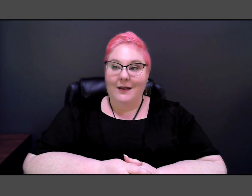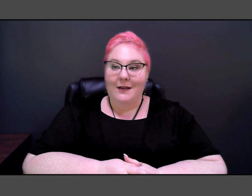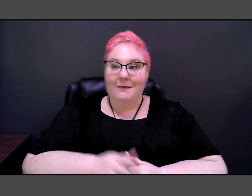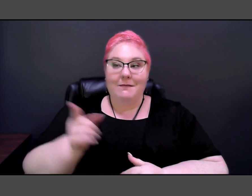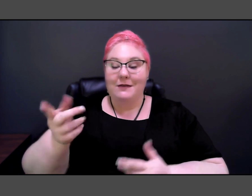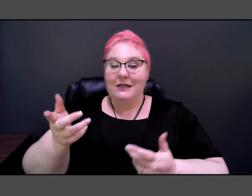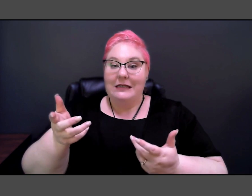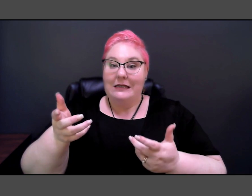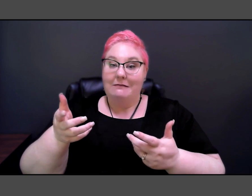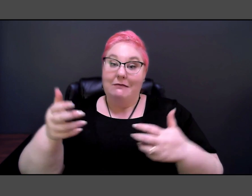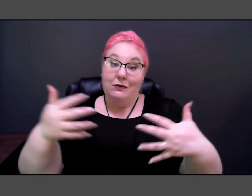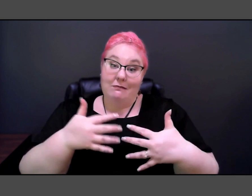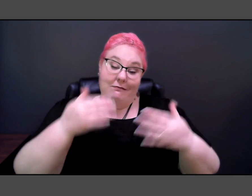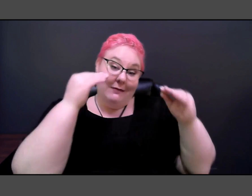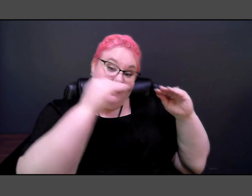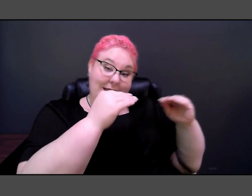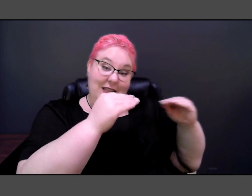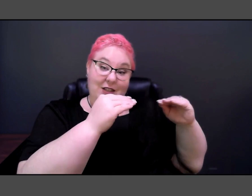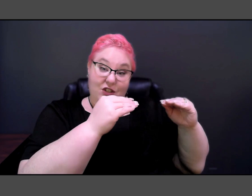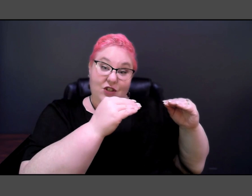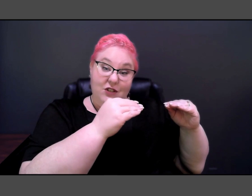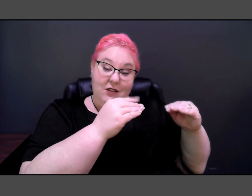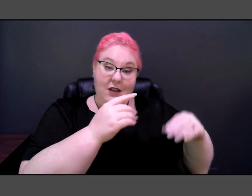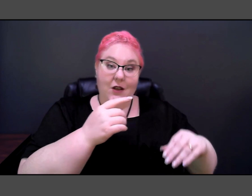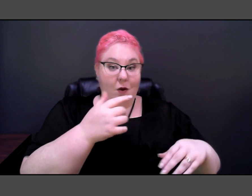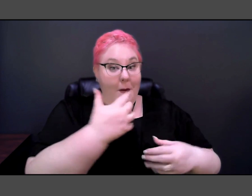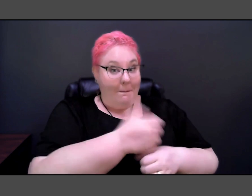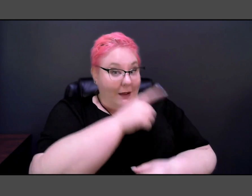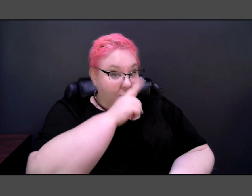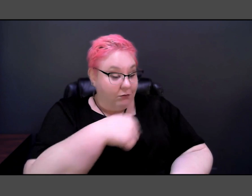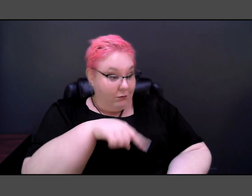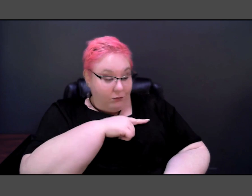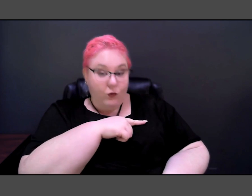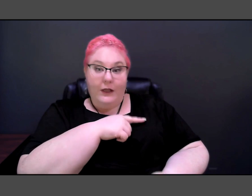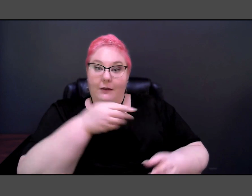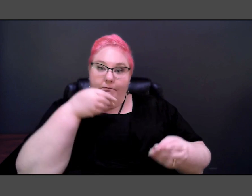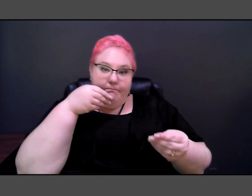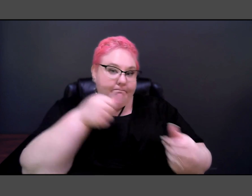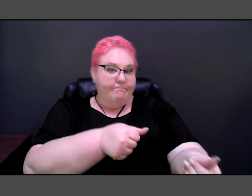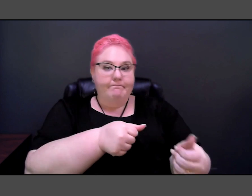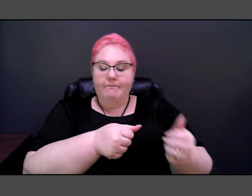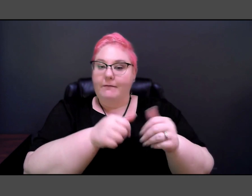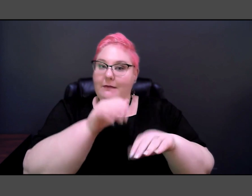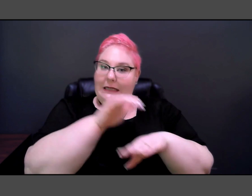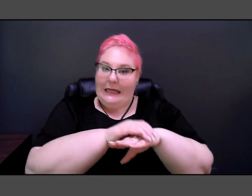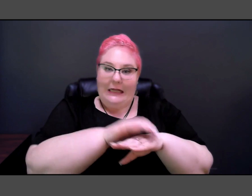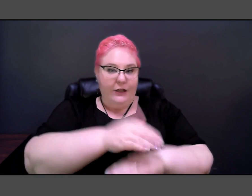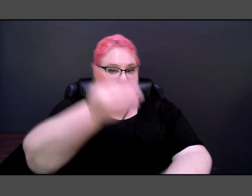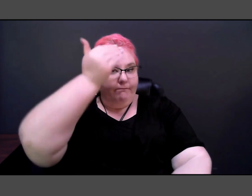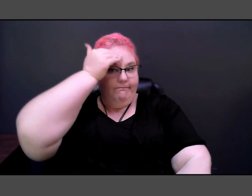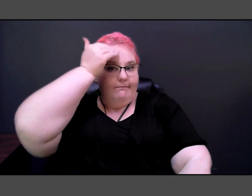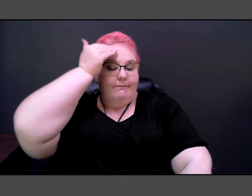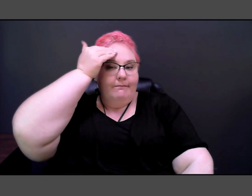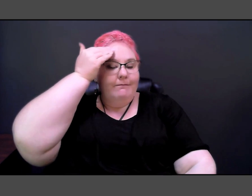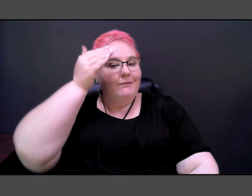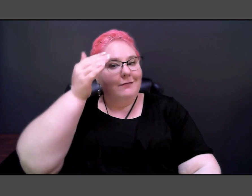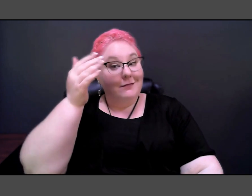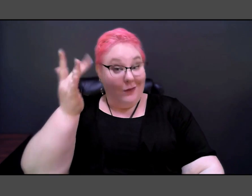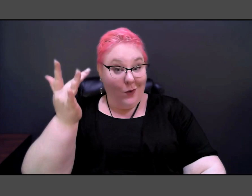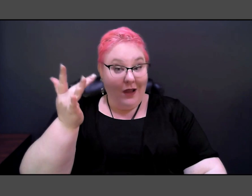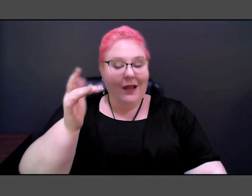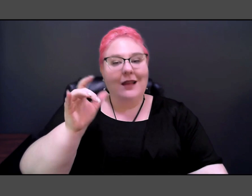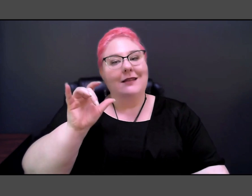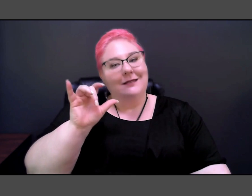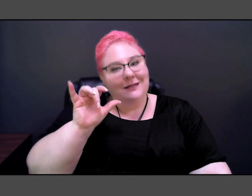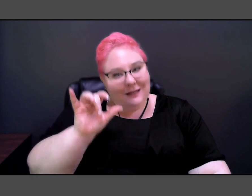She wanted to make sure that we were fluent in English because that is what we would be, how we would be learning through